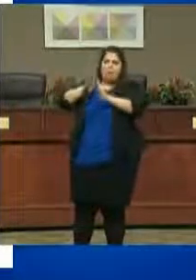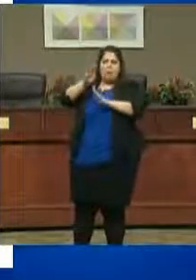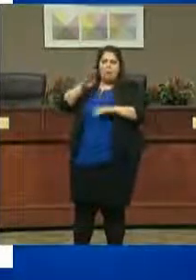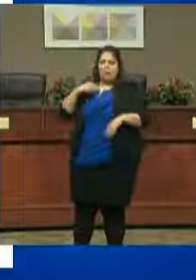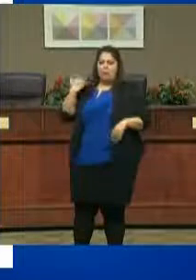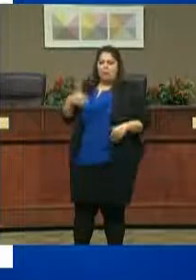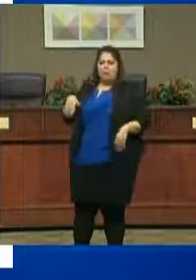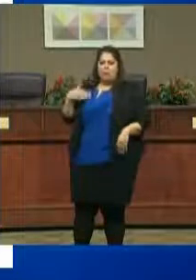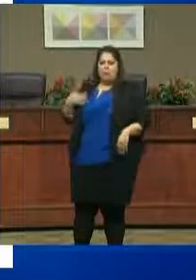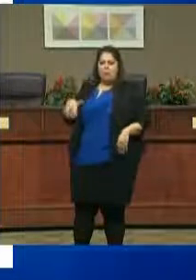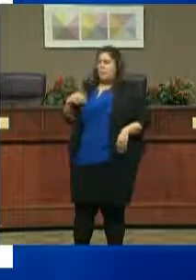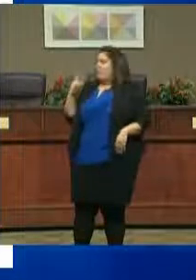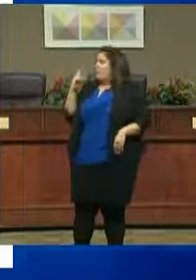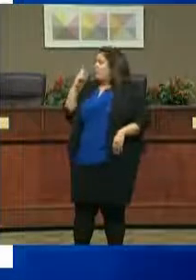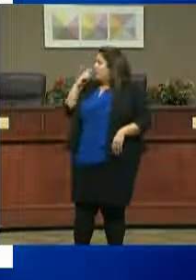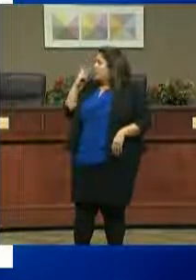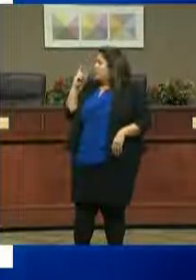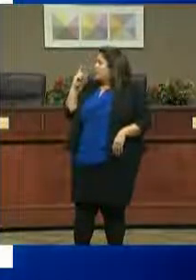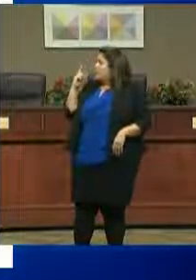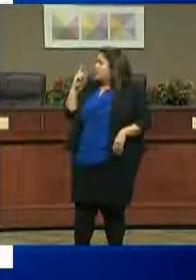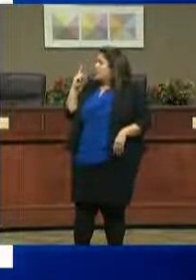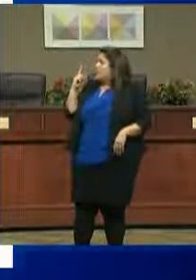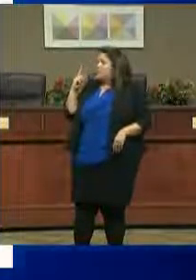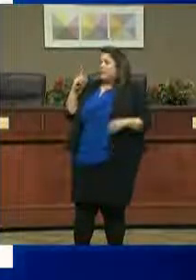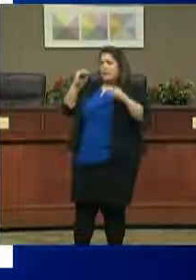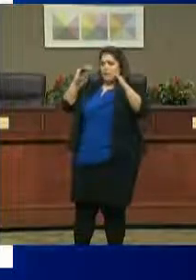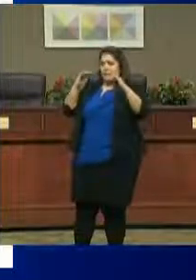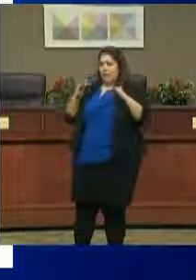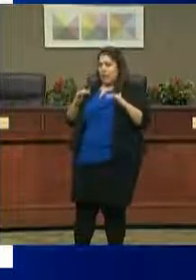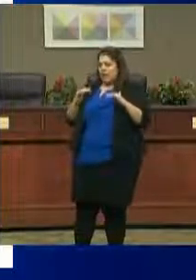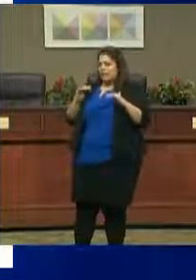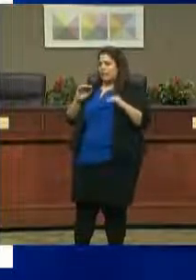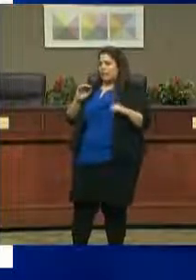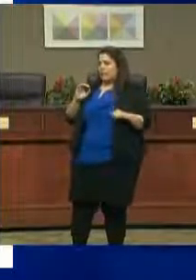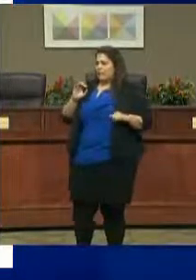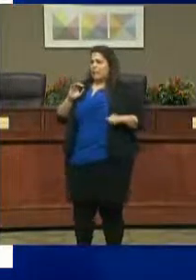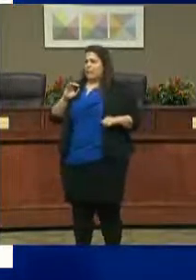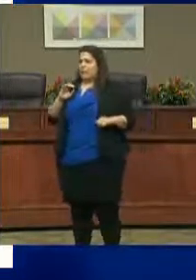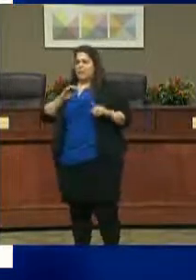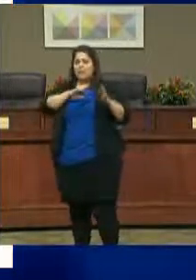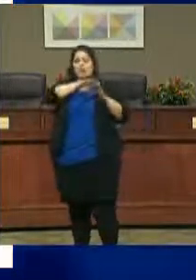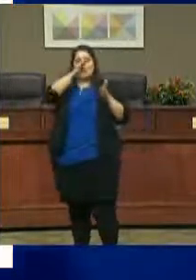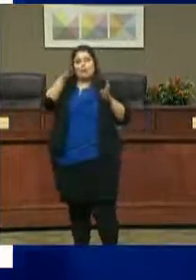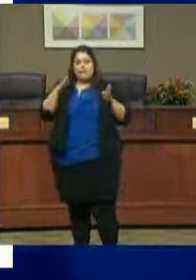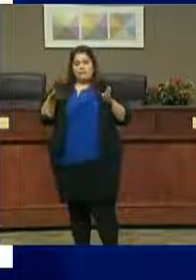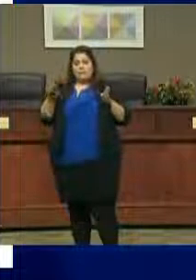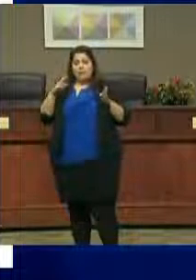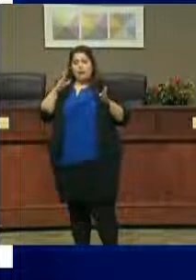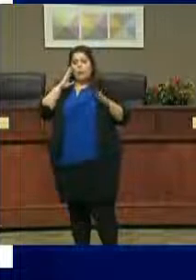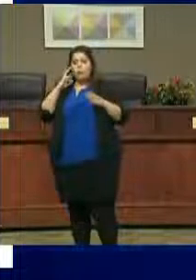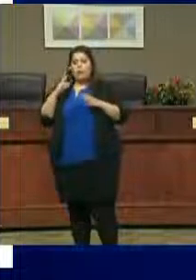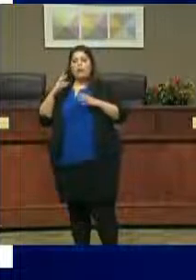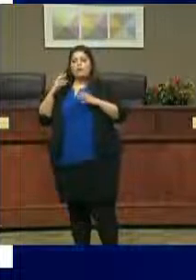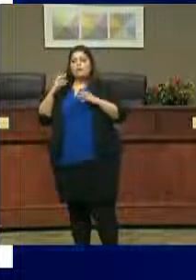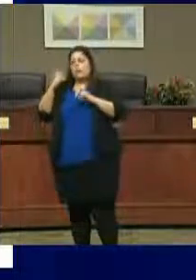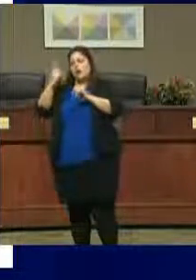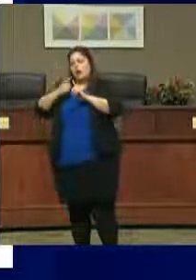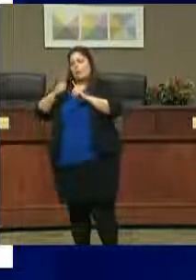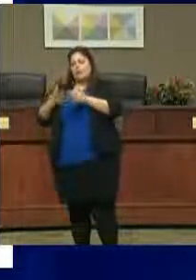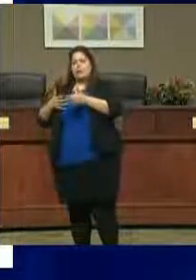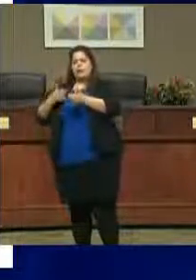curve. Don't look at the last portion of the epic curve because the data gets updated automatically. So at the end of the week, it will